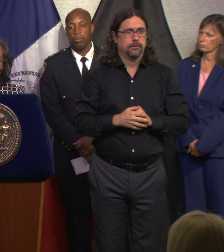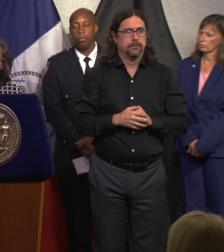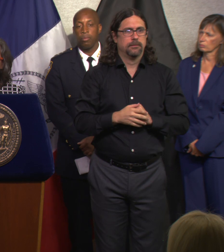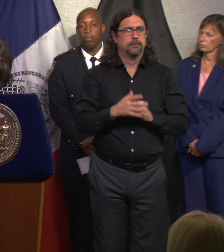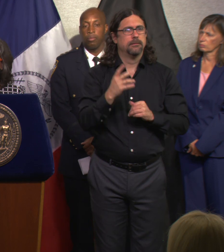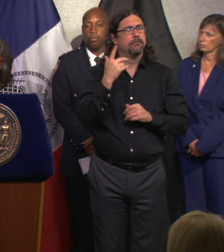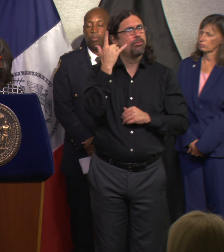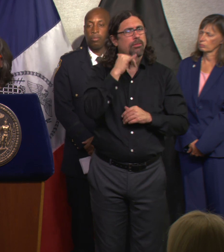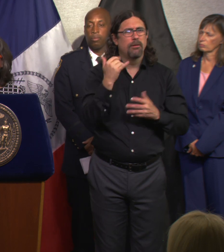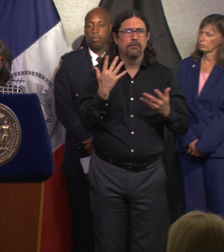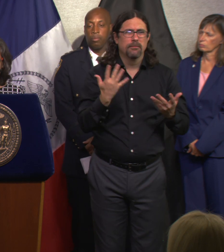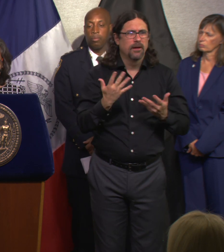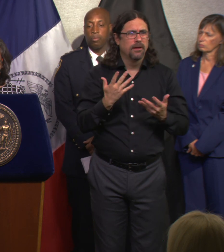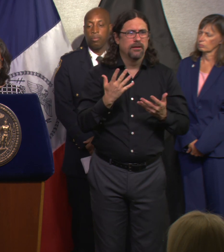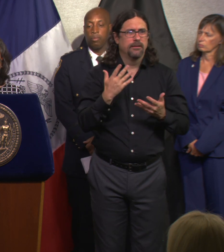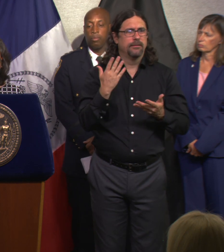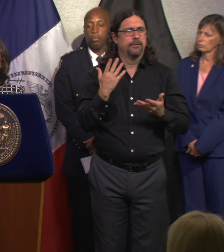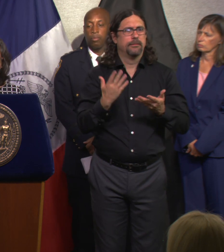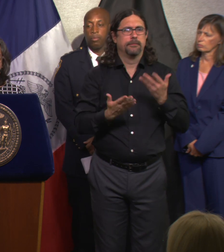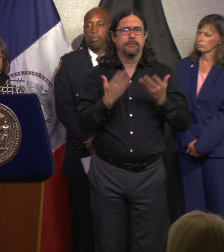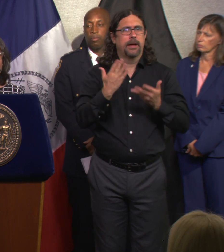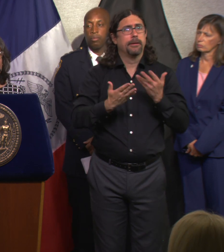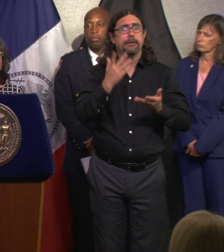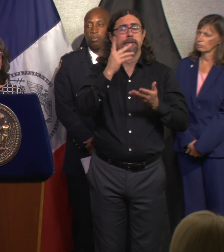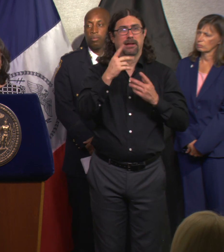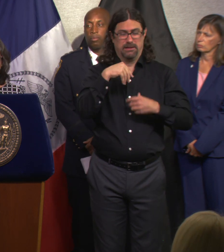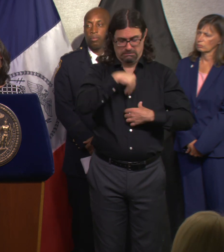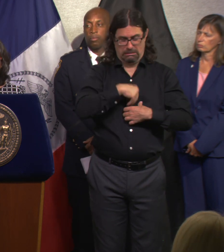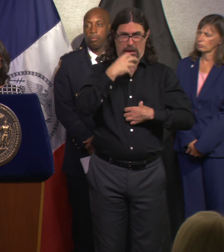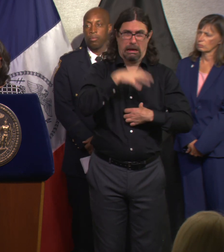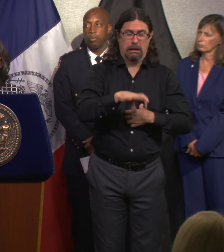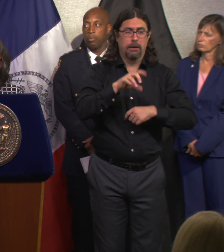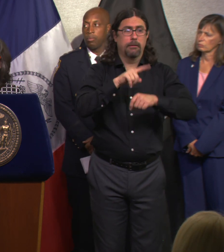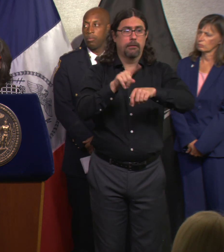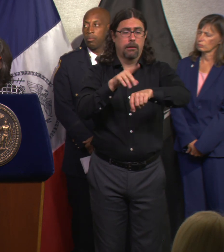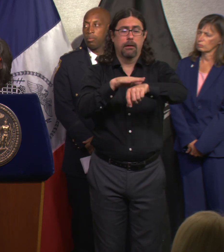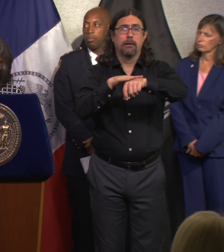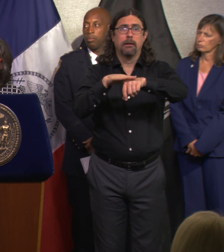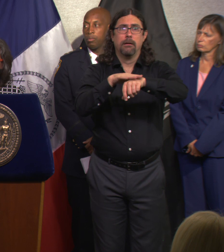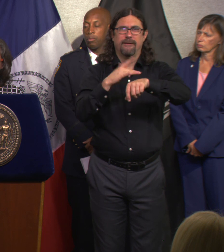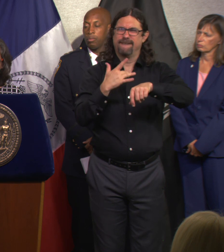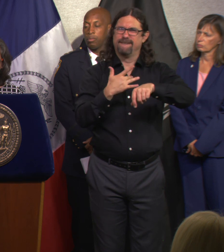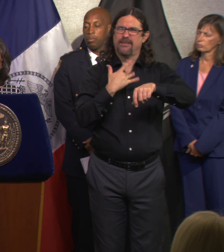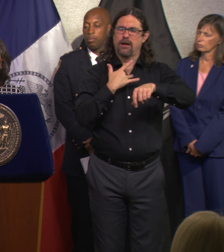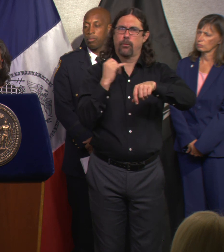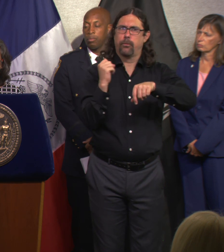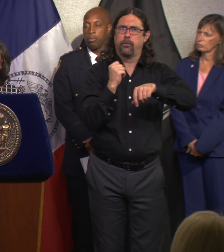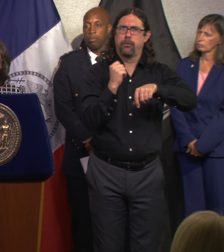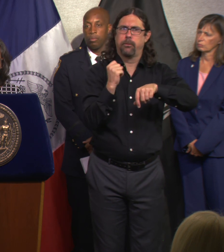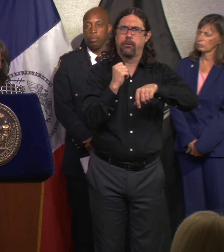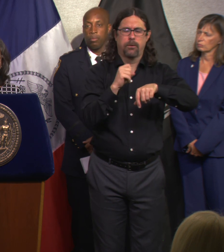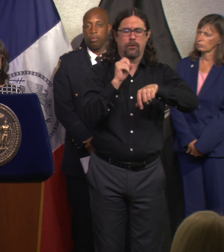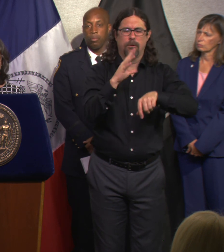skin, confusion, disorientation, nausea and vomiting, trouble breathing, rapid heartbeat,